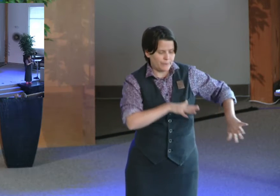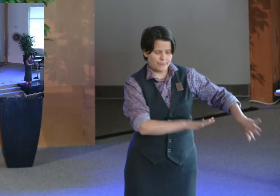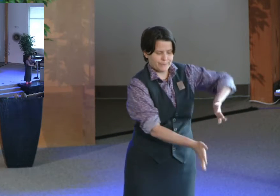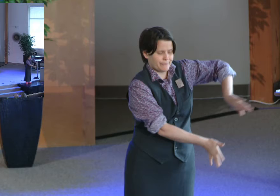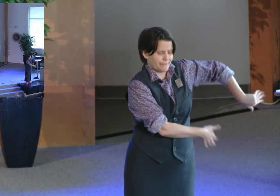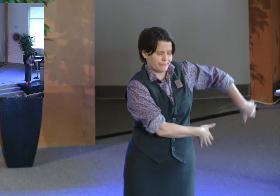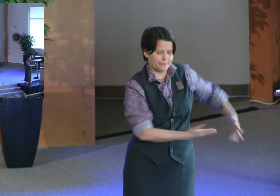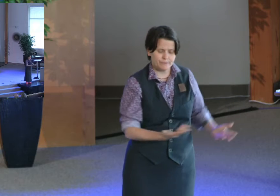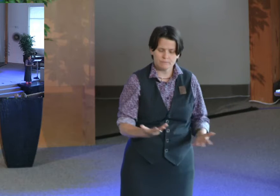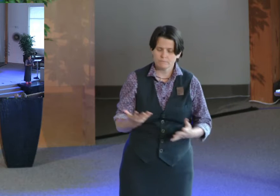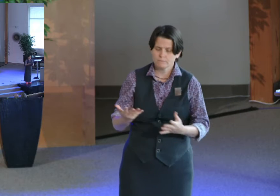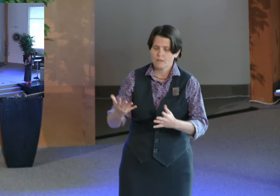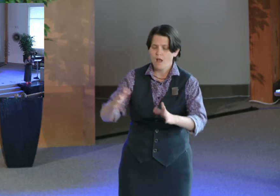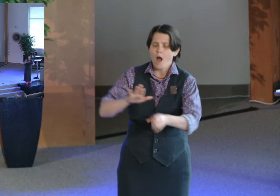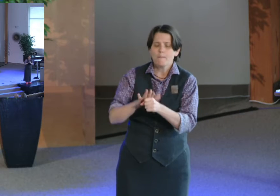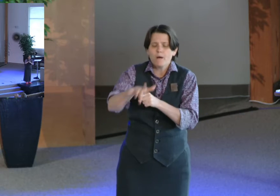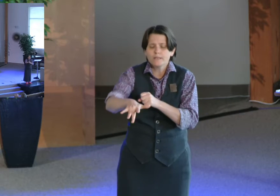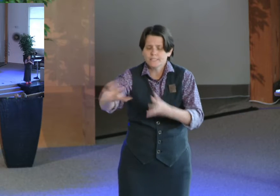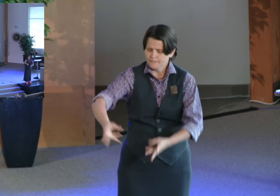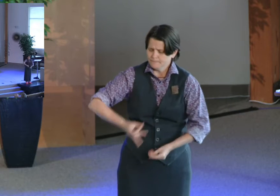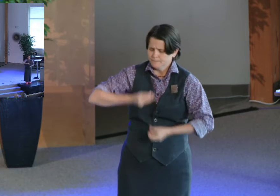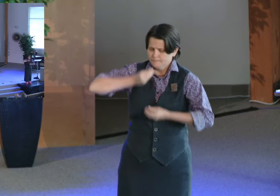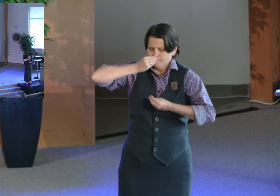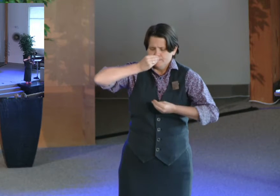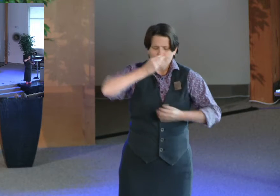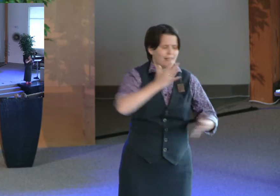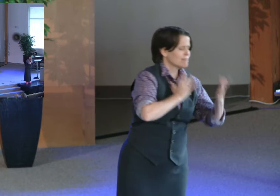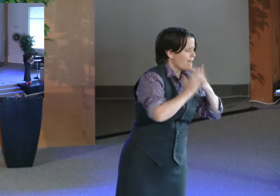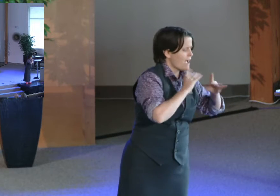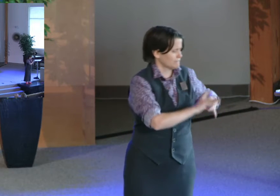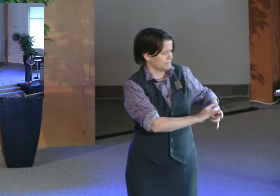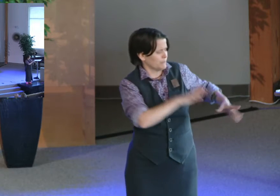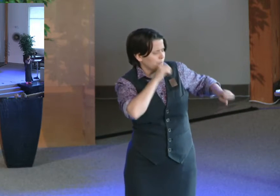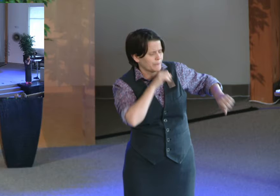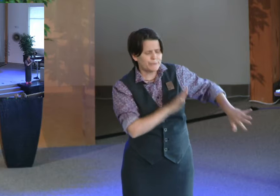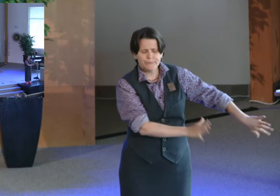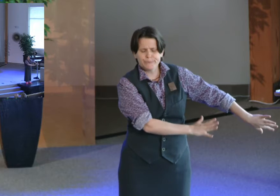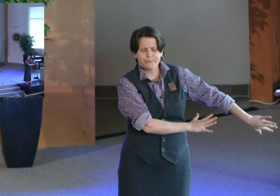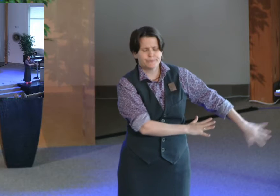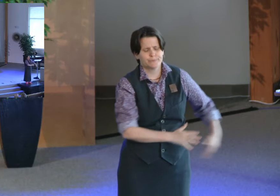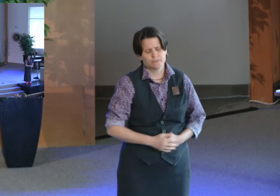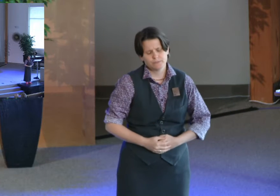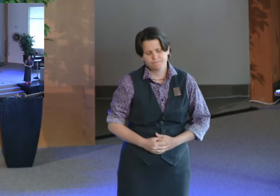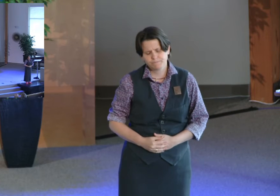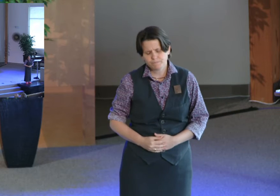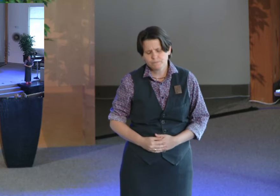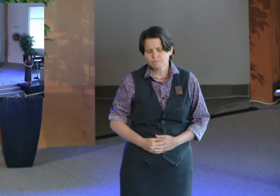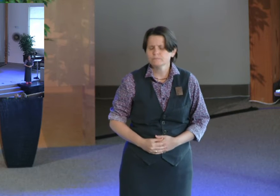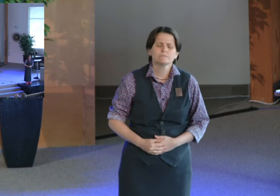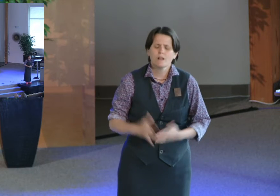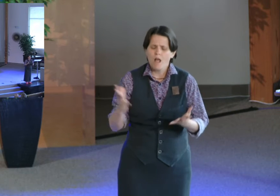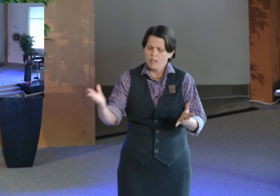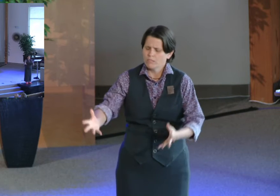in love, and let go of backbiting and resentment. And we breathe in all